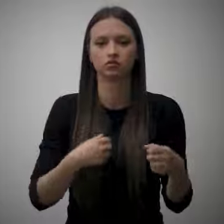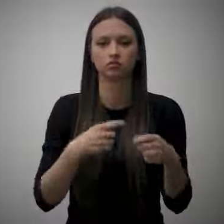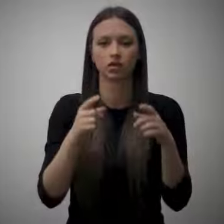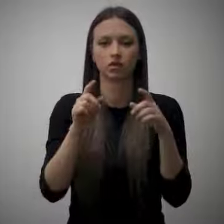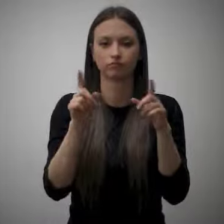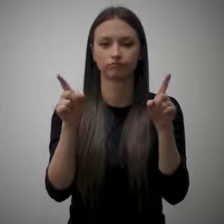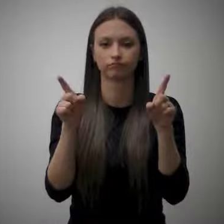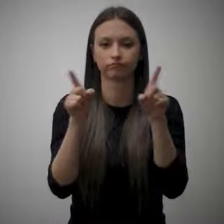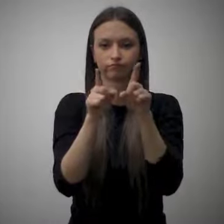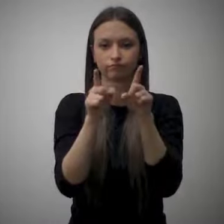shorten.